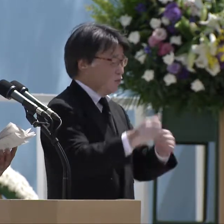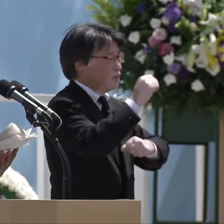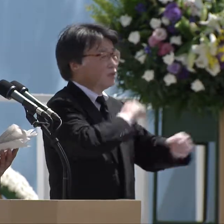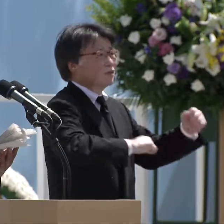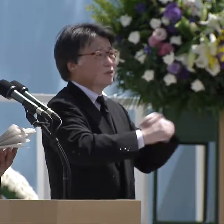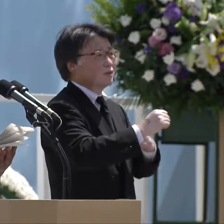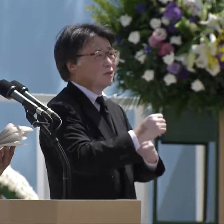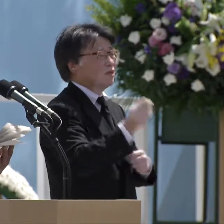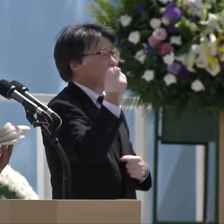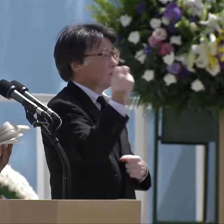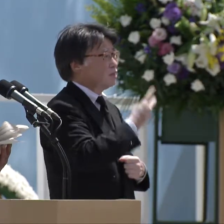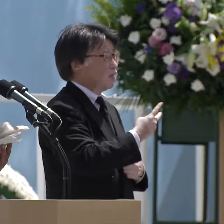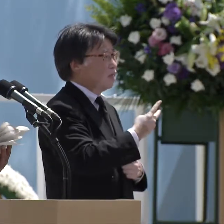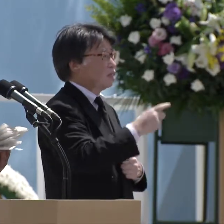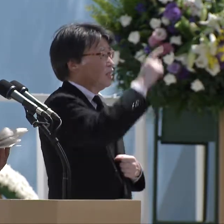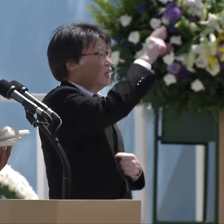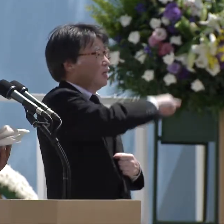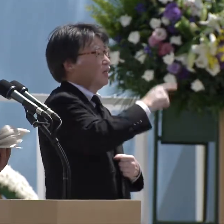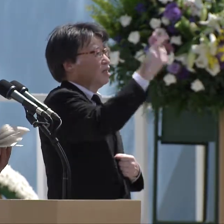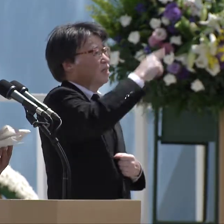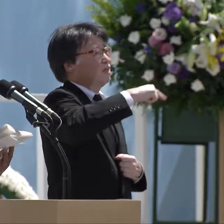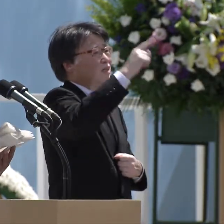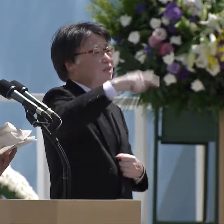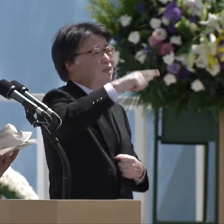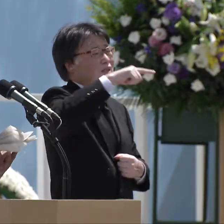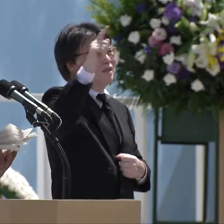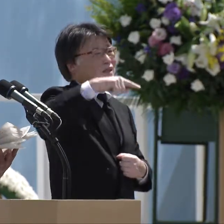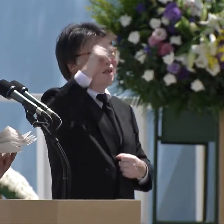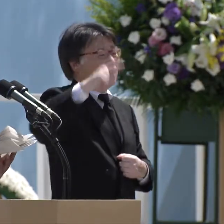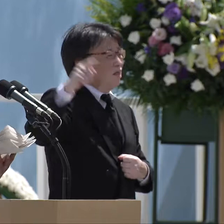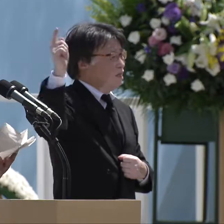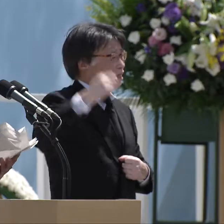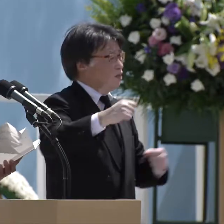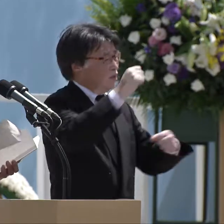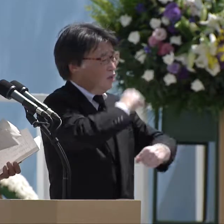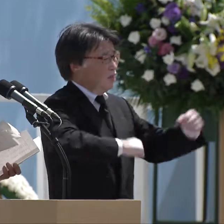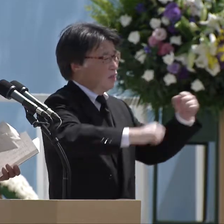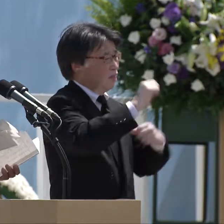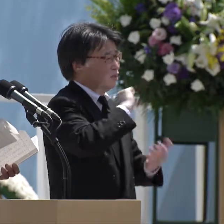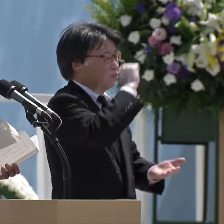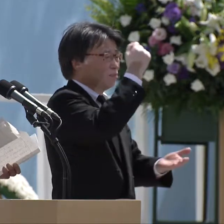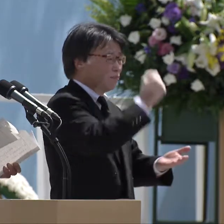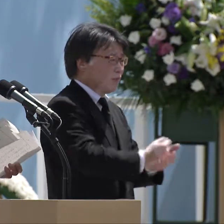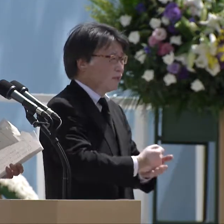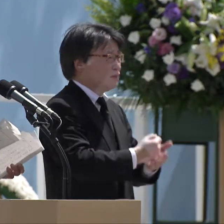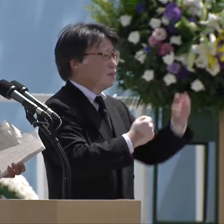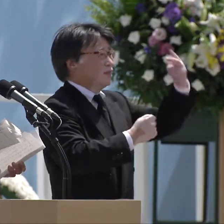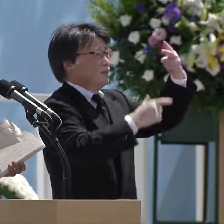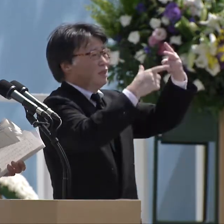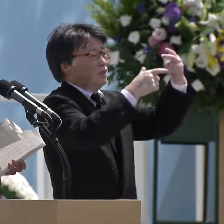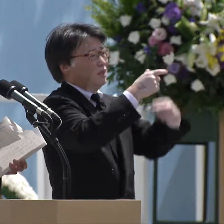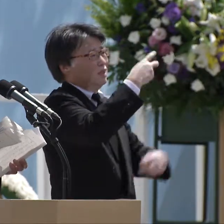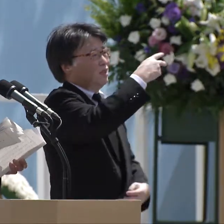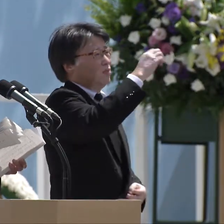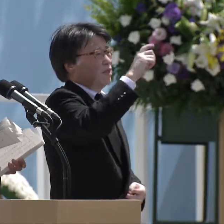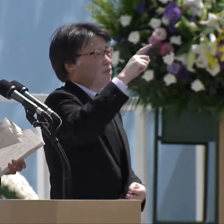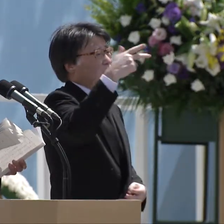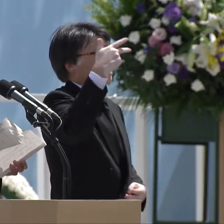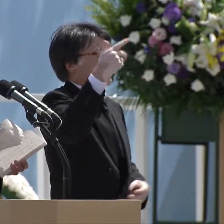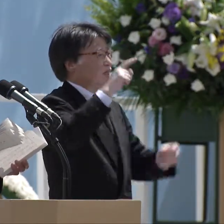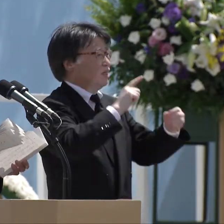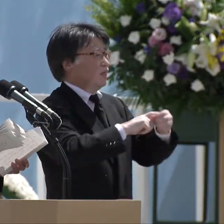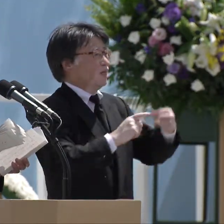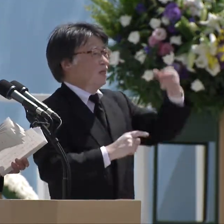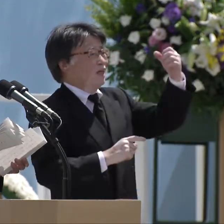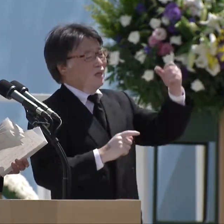out over the years by hibakusha and the civil society who have wished for atomic and hydrogen bomb to be outlawed, and the focused